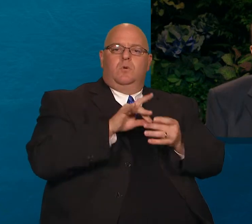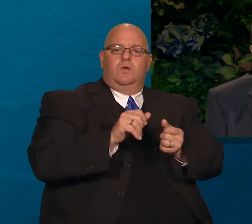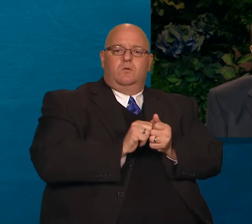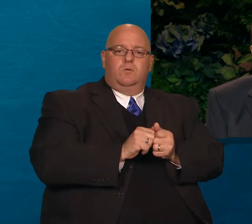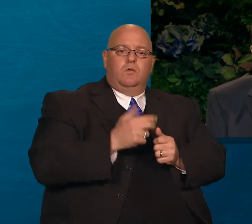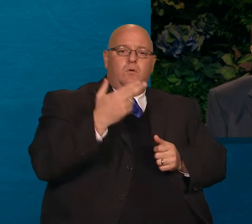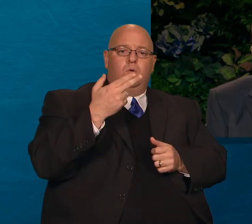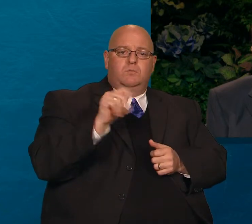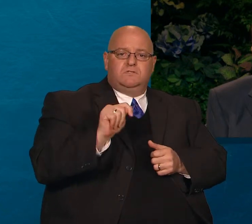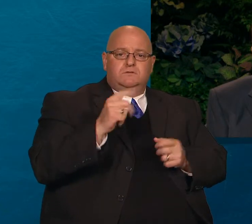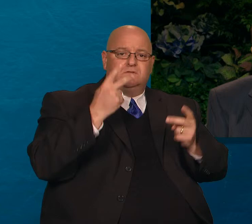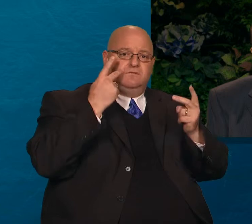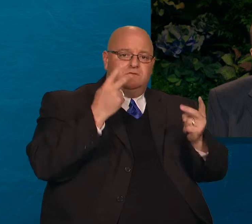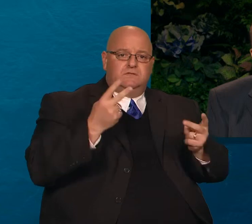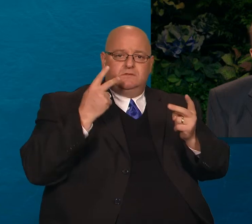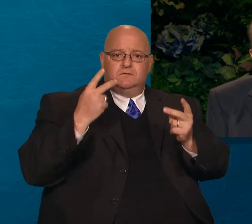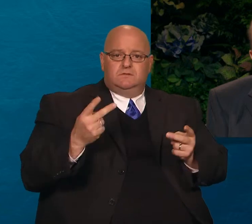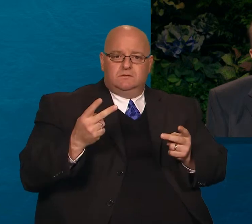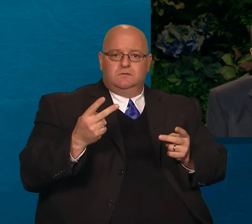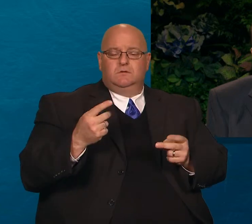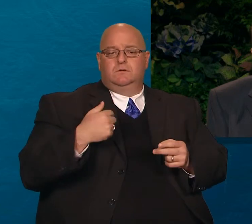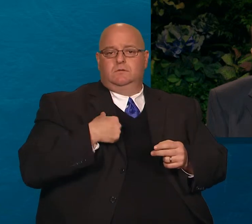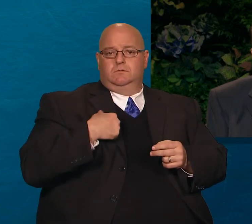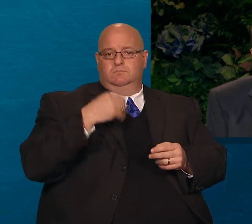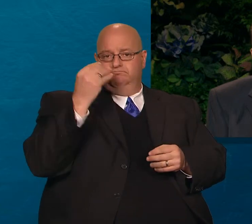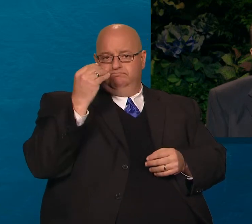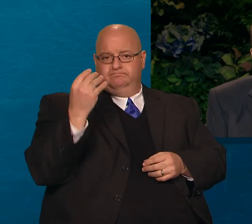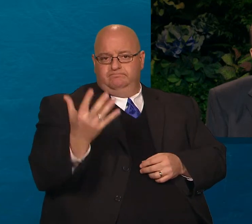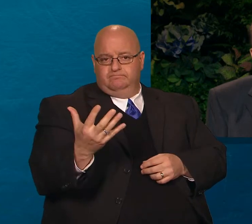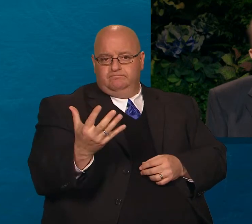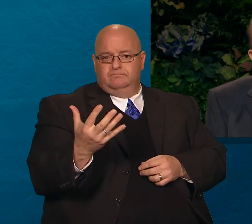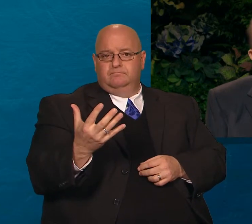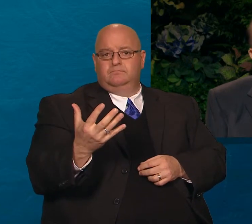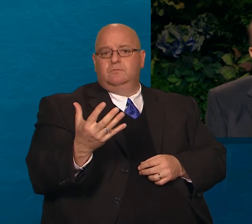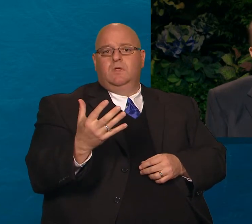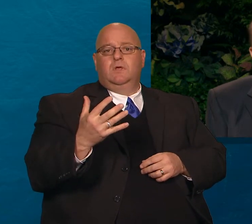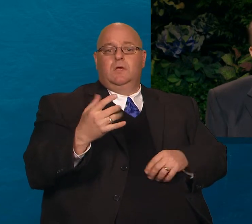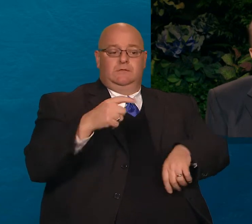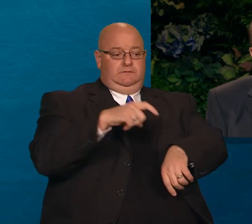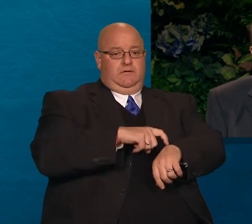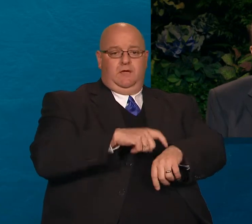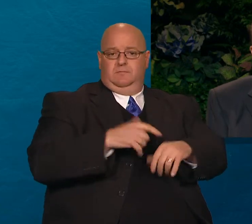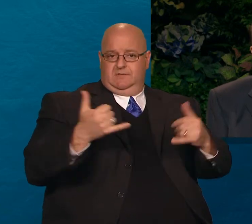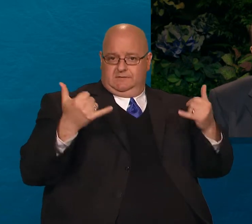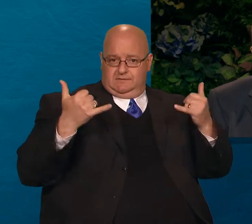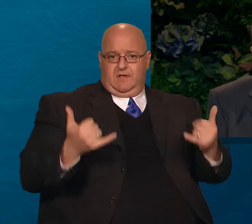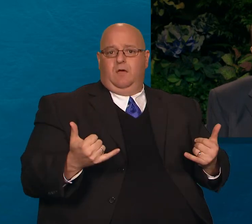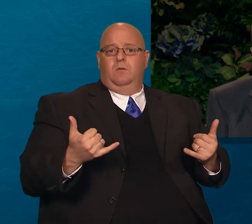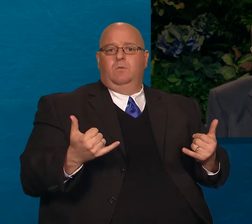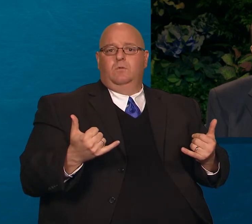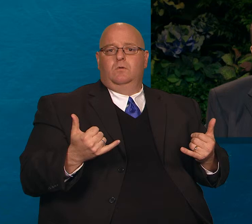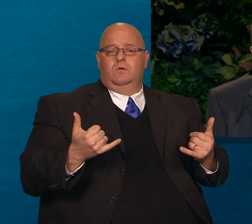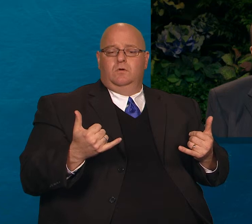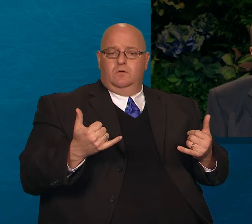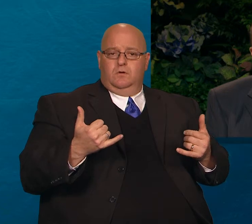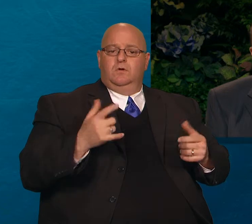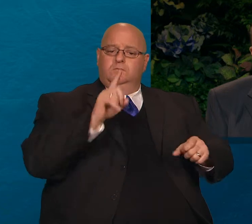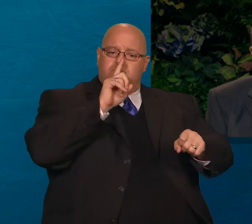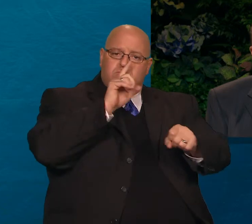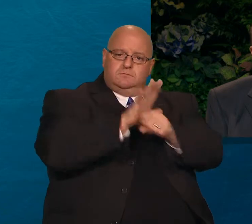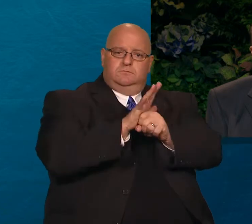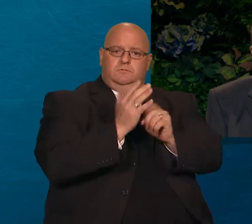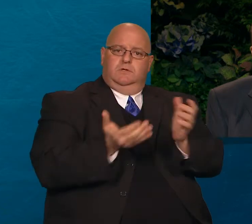teaching visits, may I say, there is no time like the present to